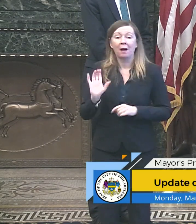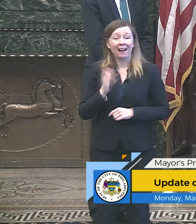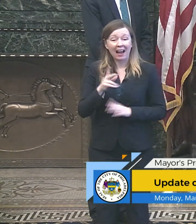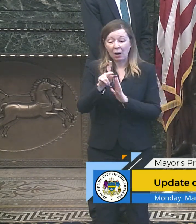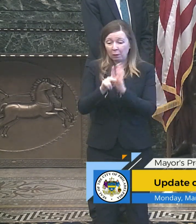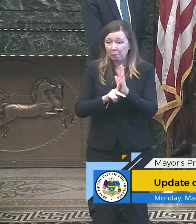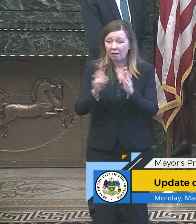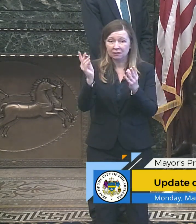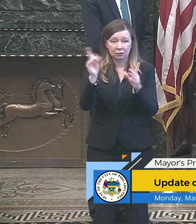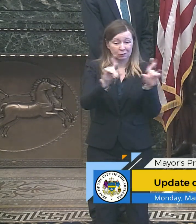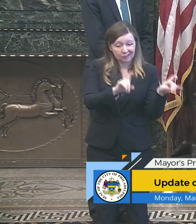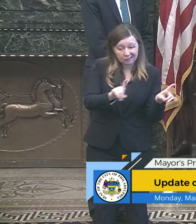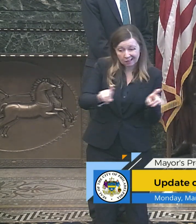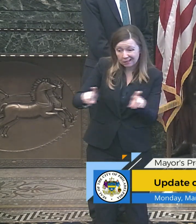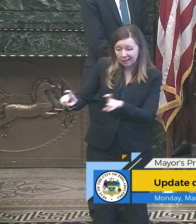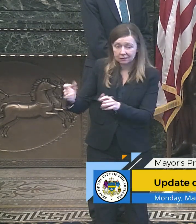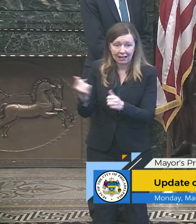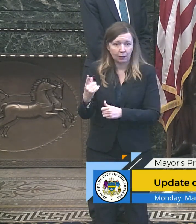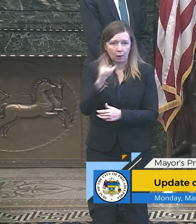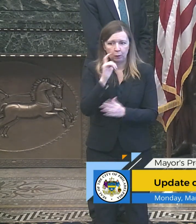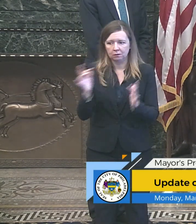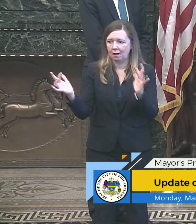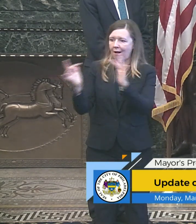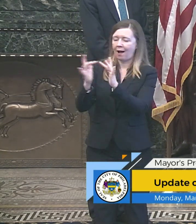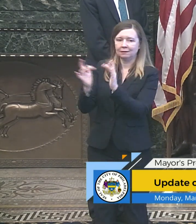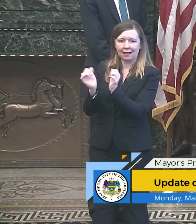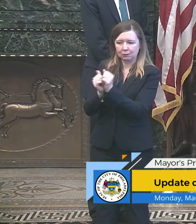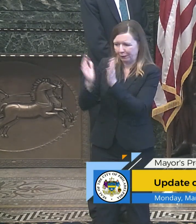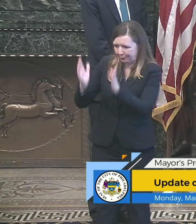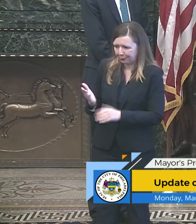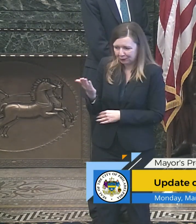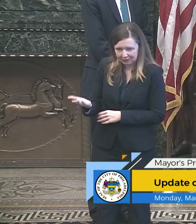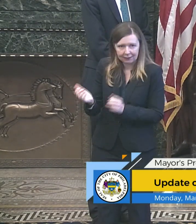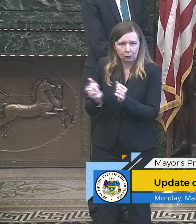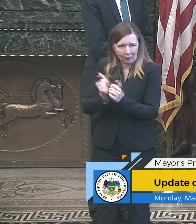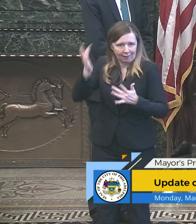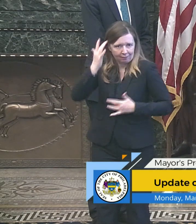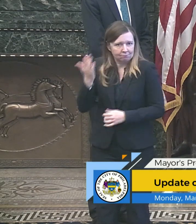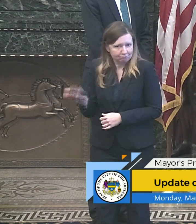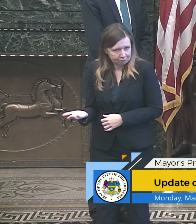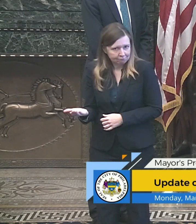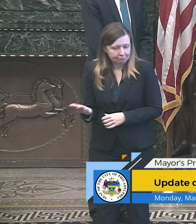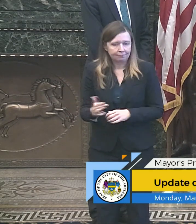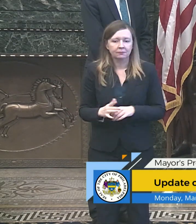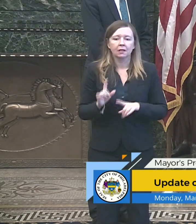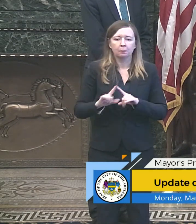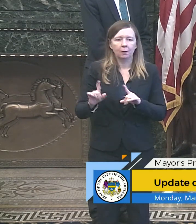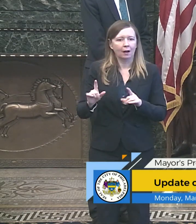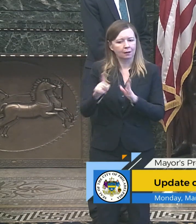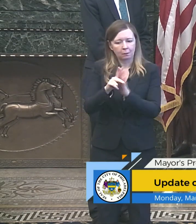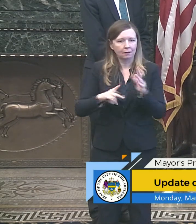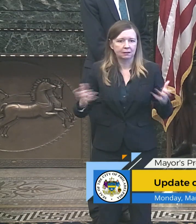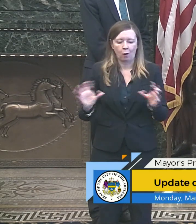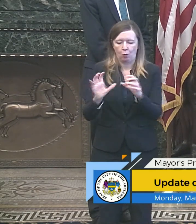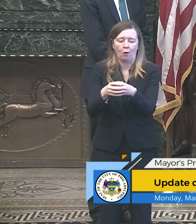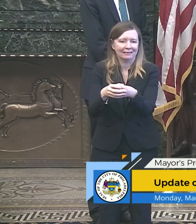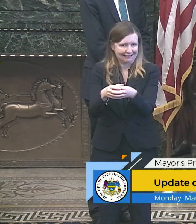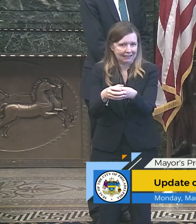to test anyone who has been come in contact with someone, but it is policy to quarantine those